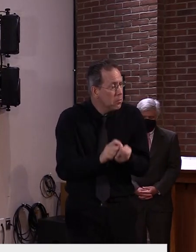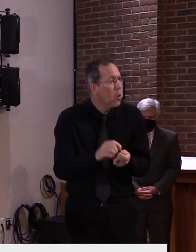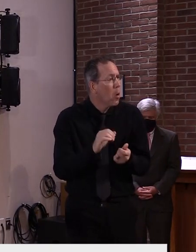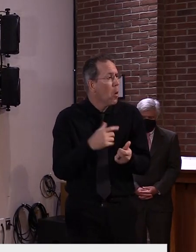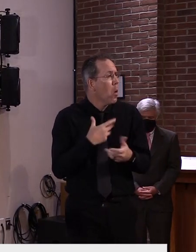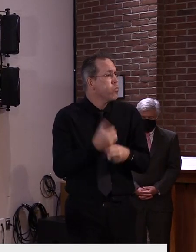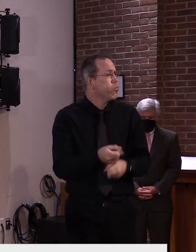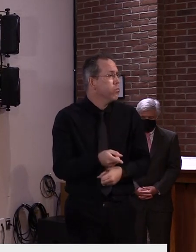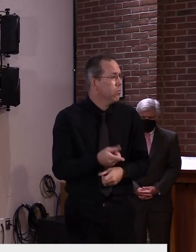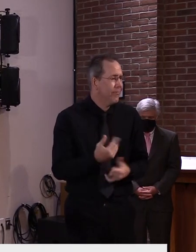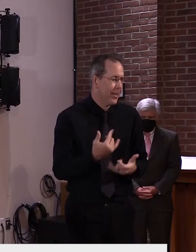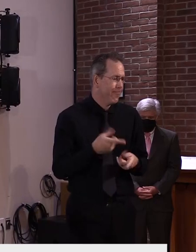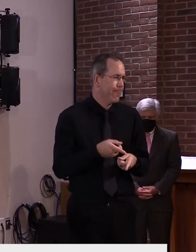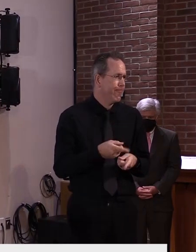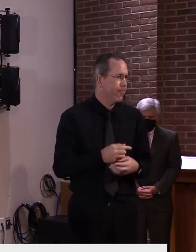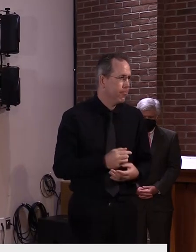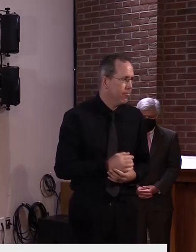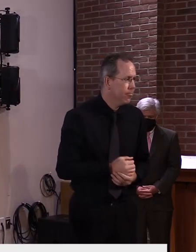Mike Donahue, the Islander.